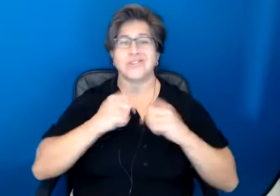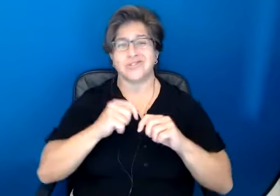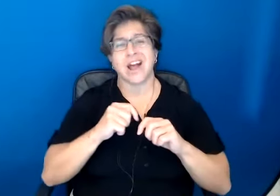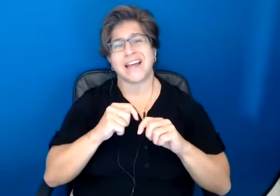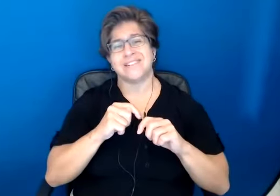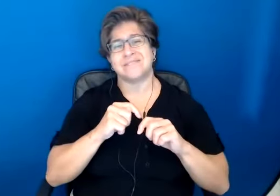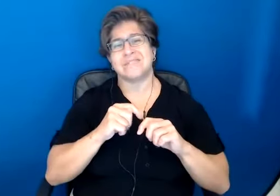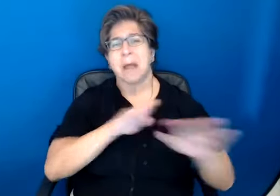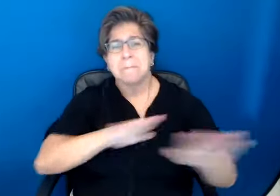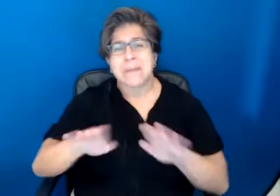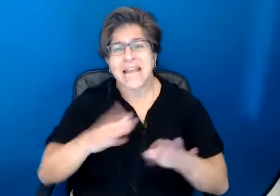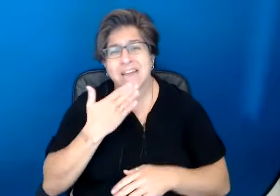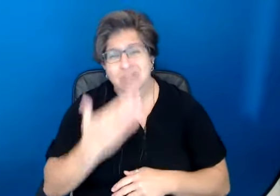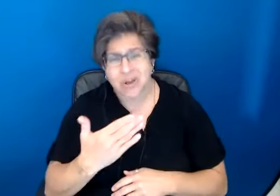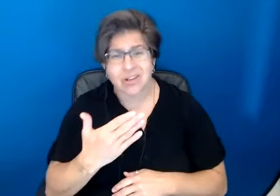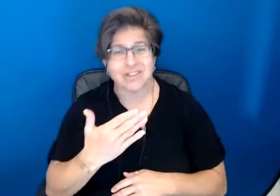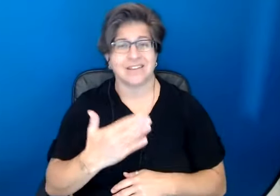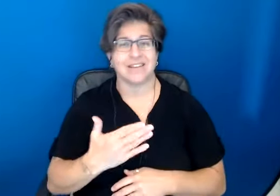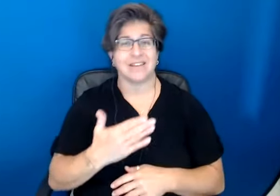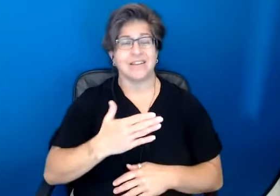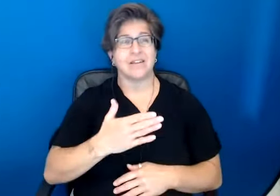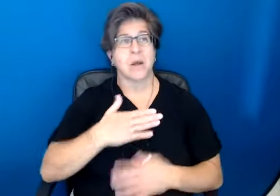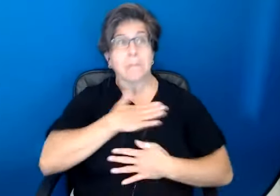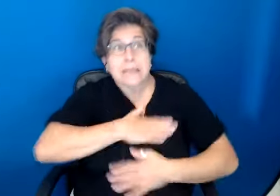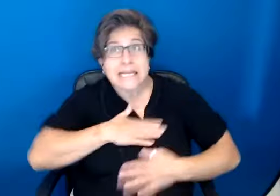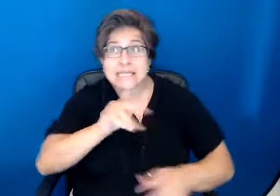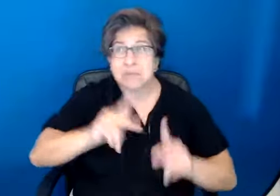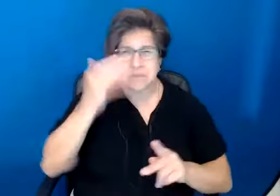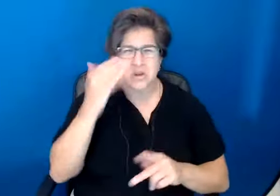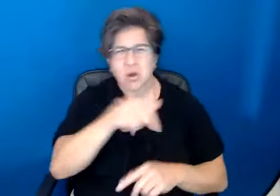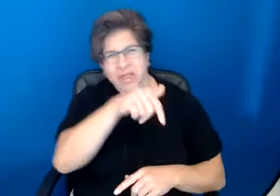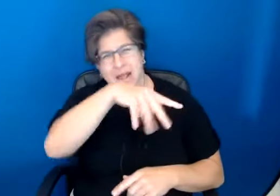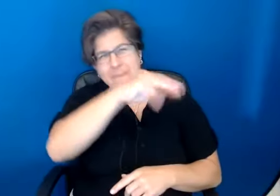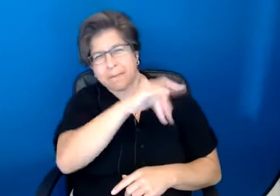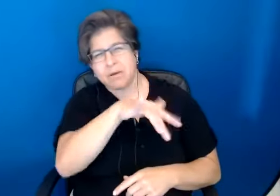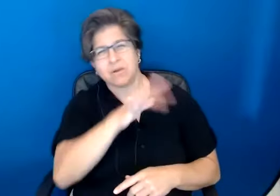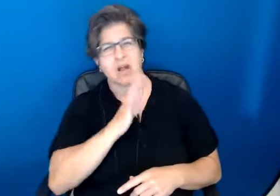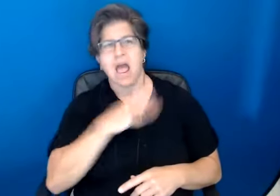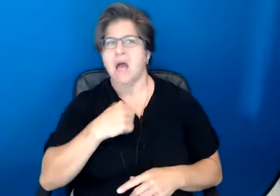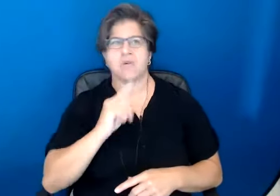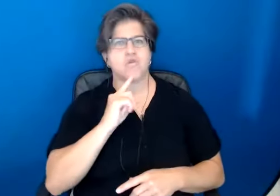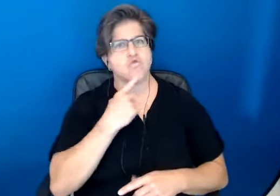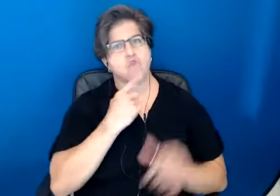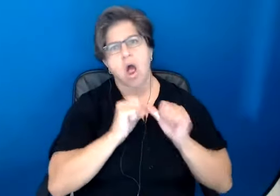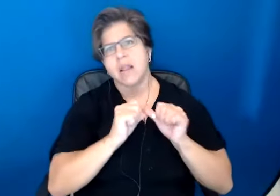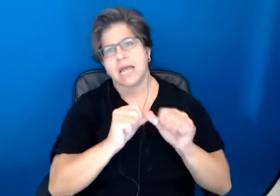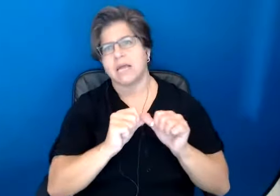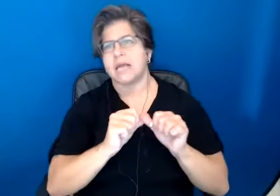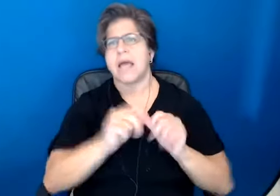know, her voice scared me. She screamed and I jumped. She said that if I was to get smacked, I